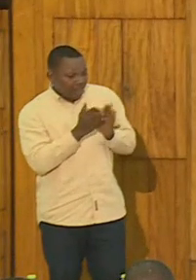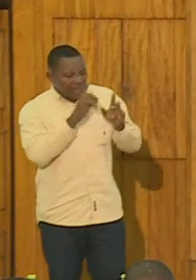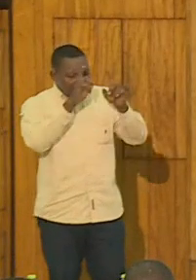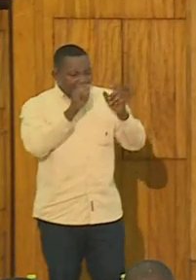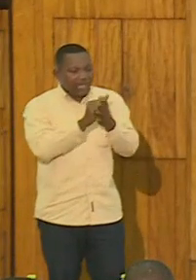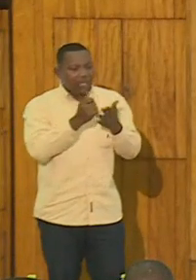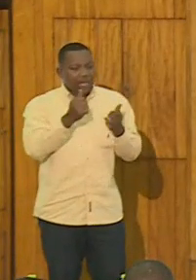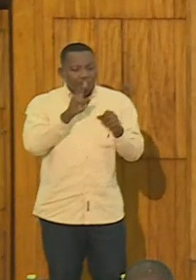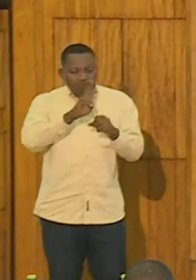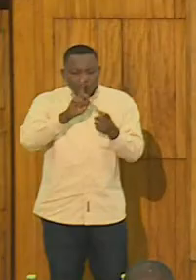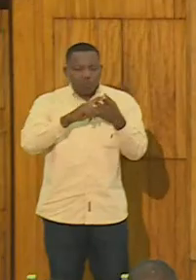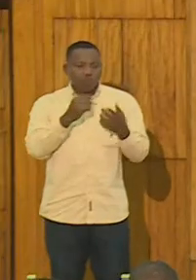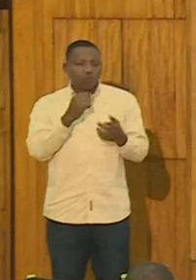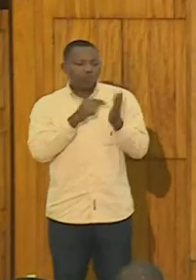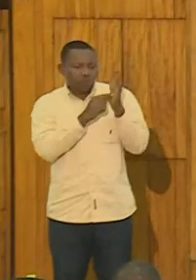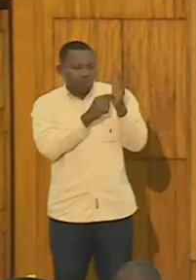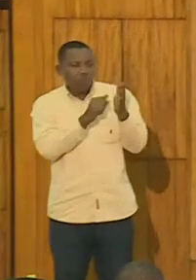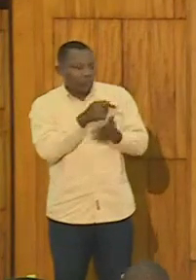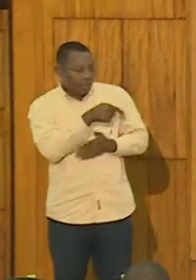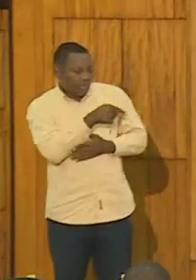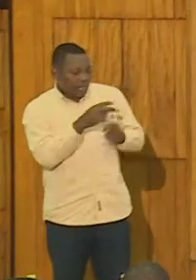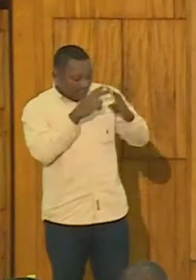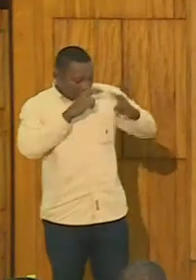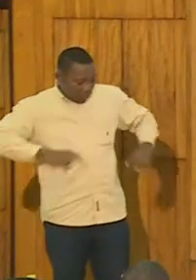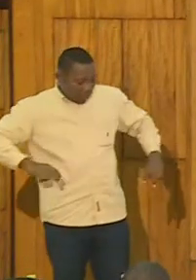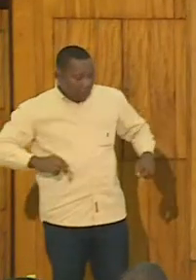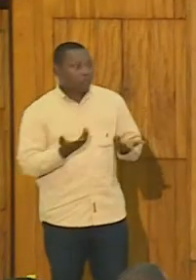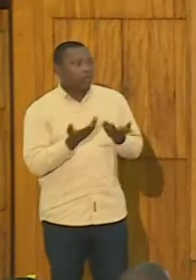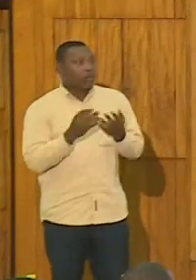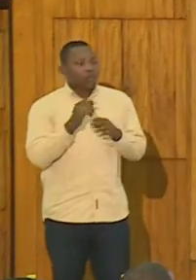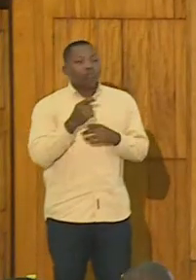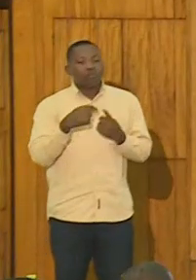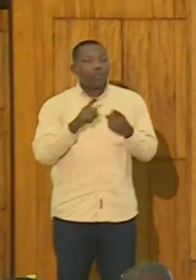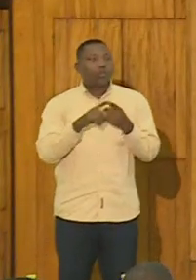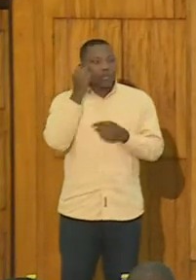to be able to diagnose it so that we can integrate it with HIV? I'm just trying to understand.